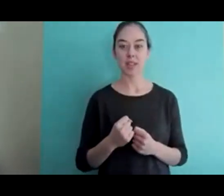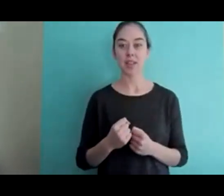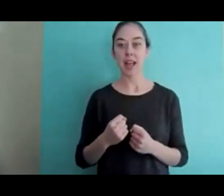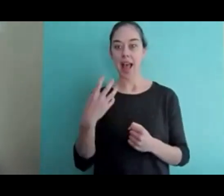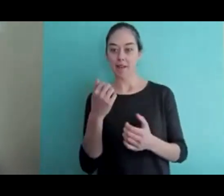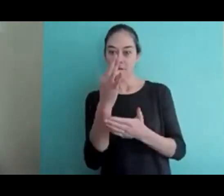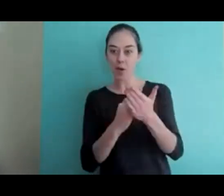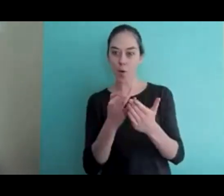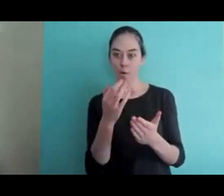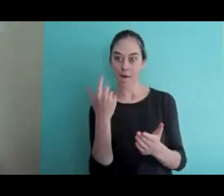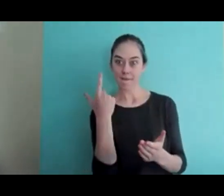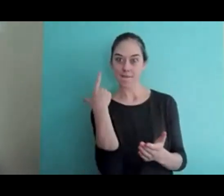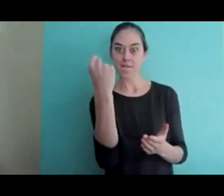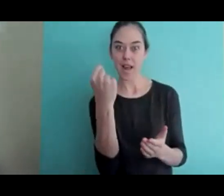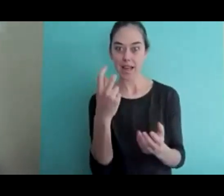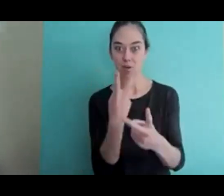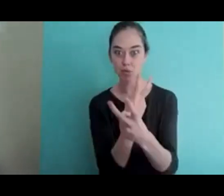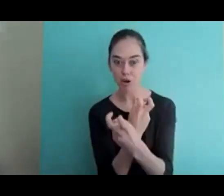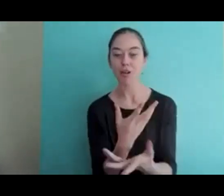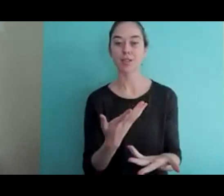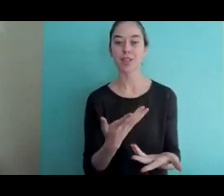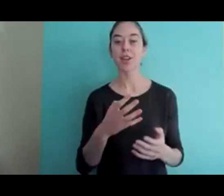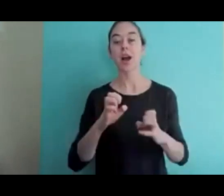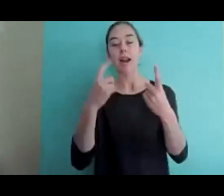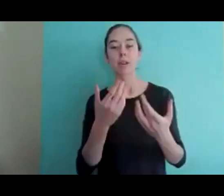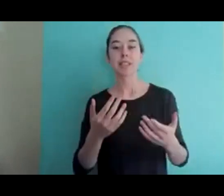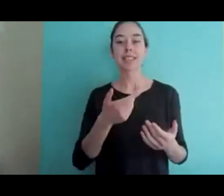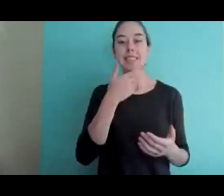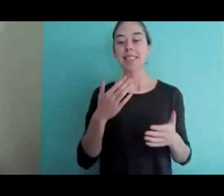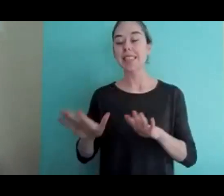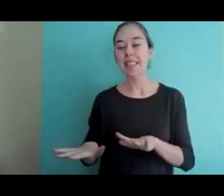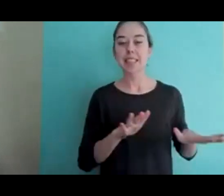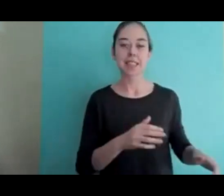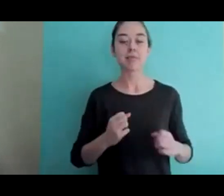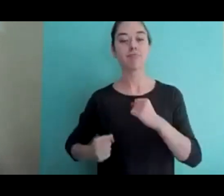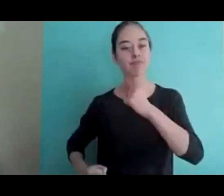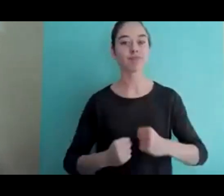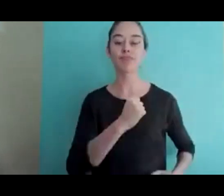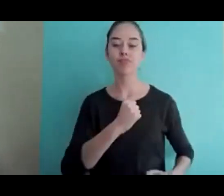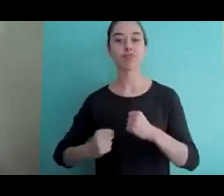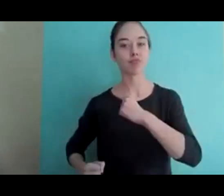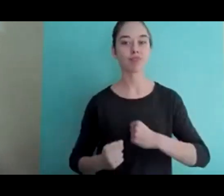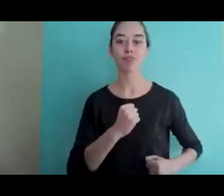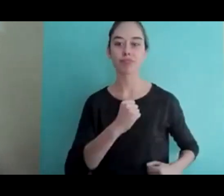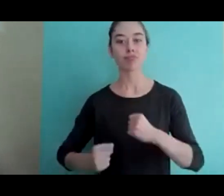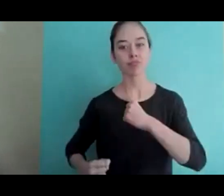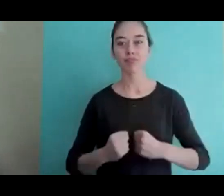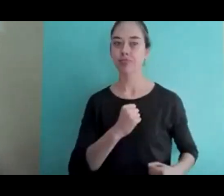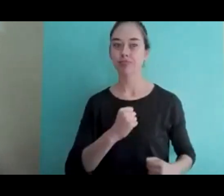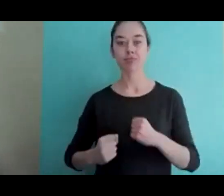bursts. So for now, everybody easy. Let's go. Easy, easy,